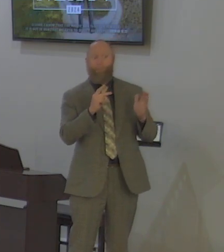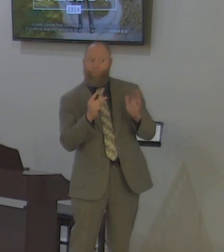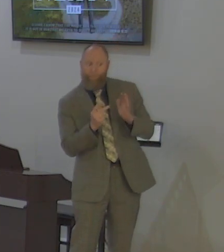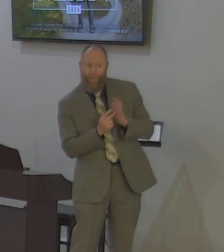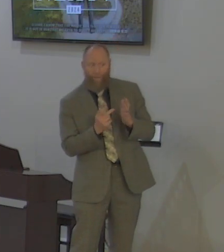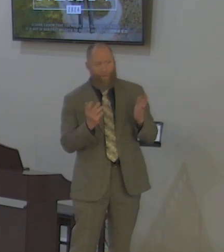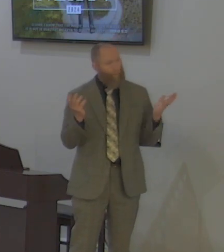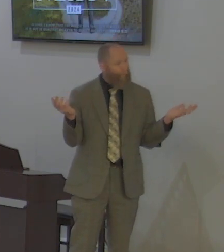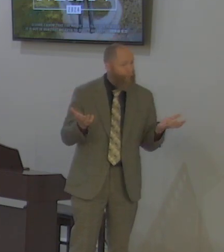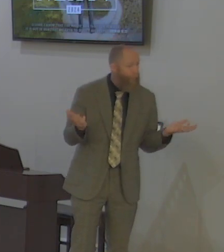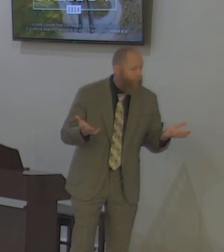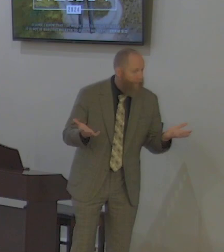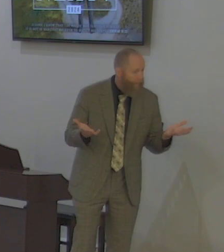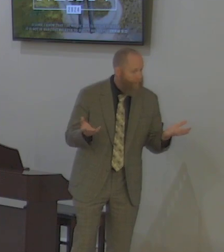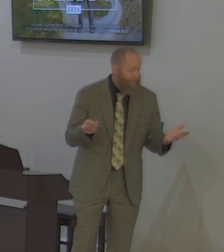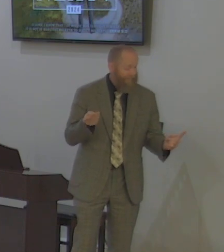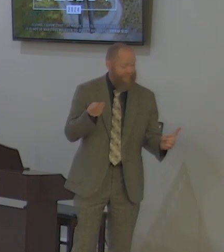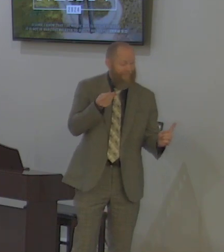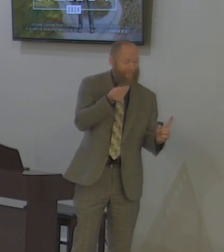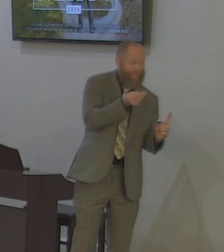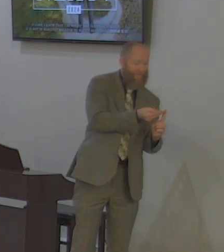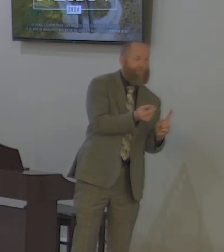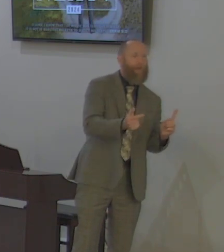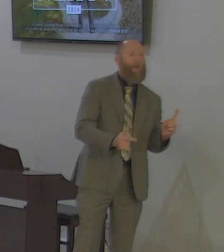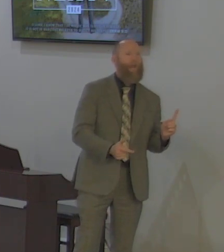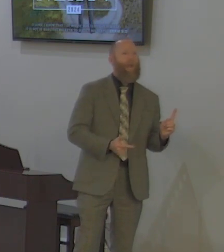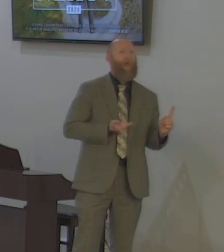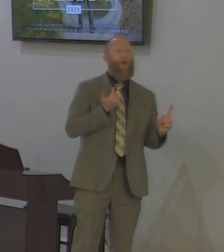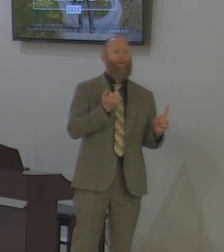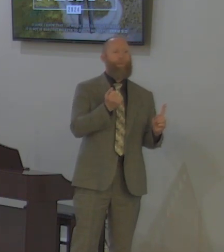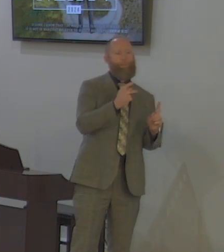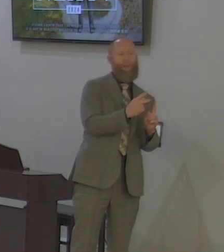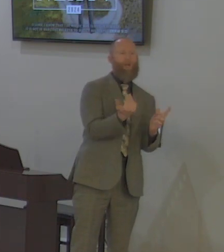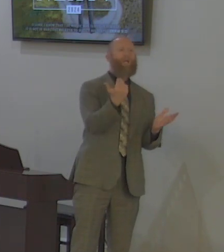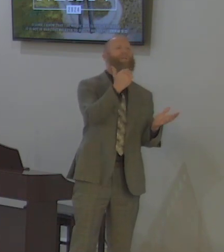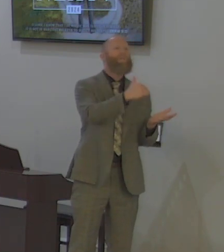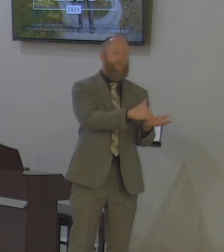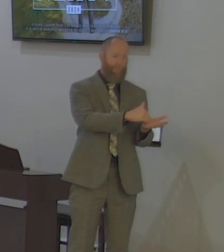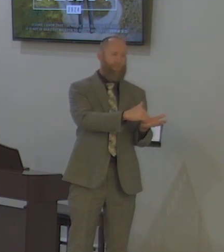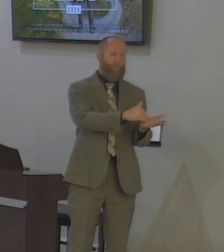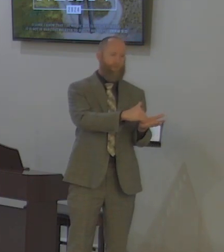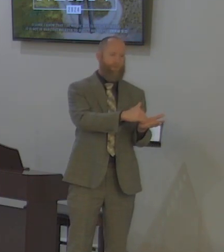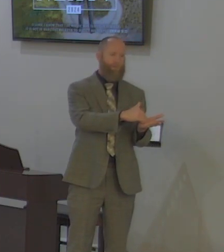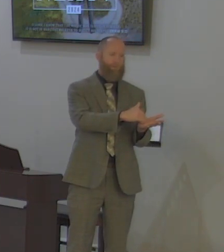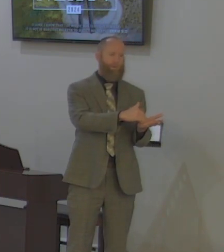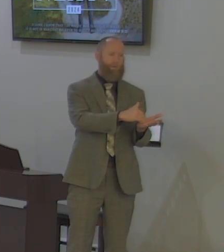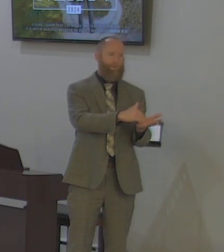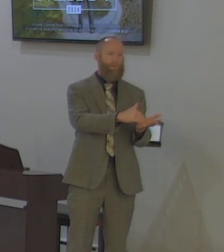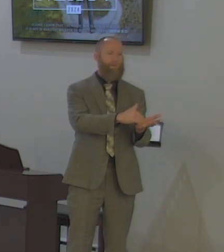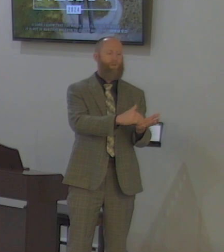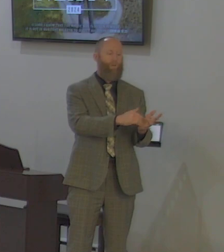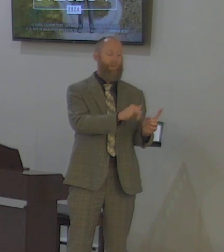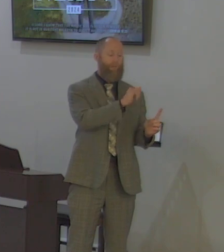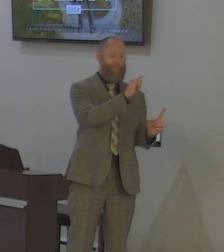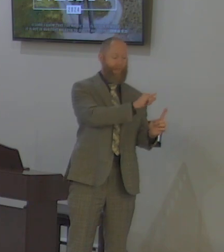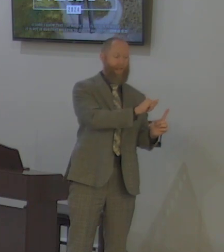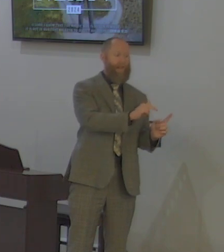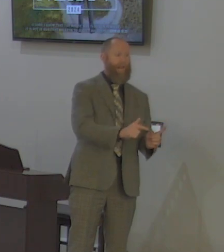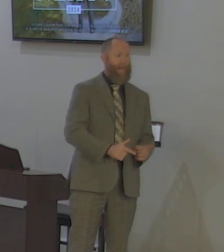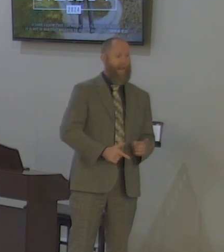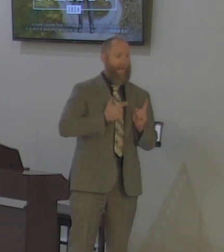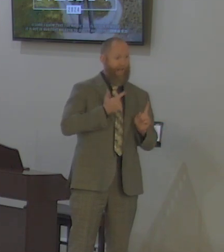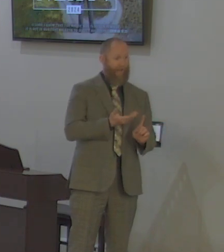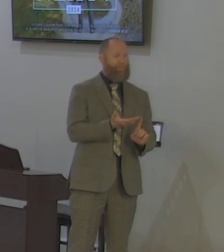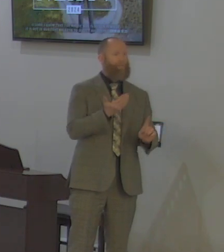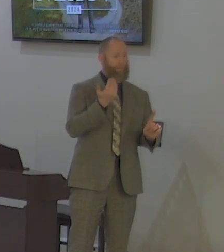is to bring life back to something. Okay? So to take something that was living and